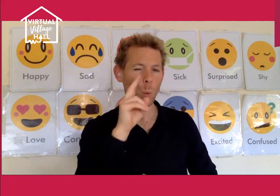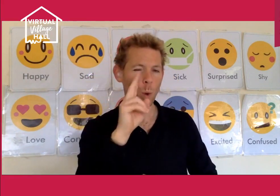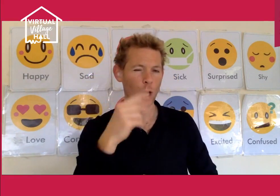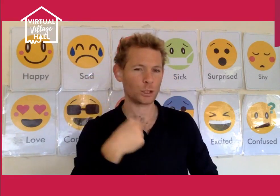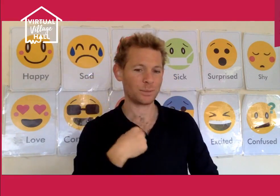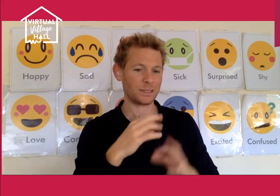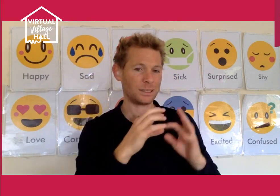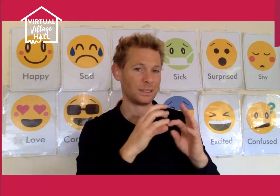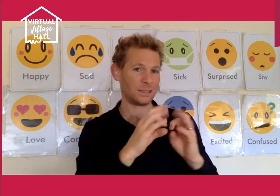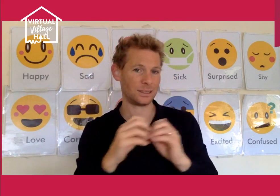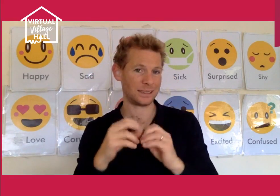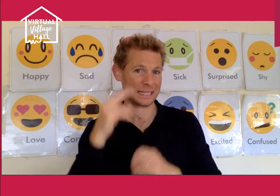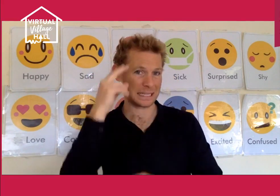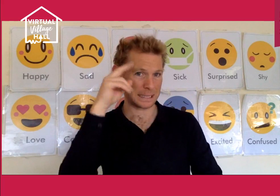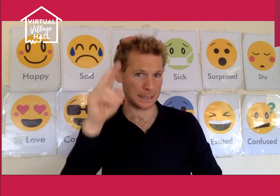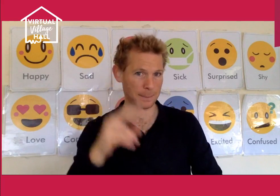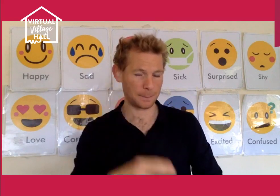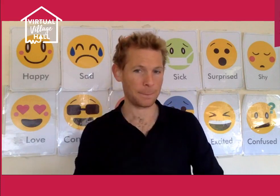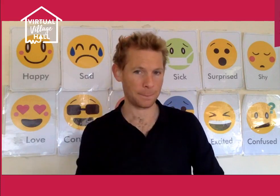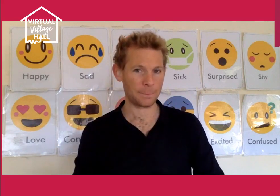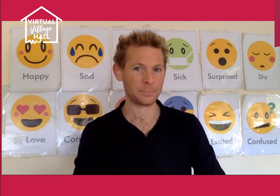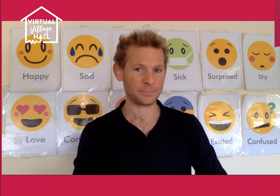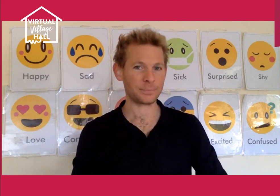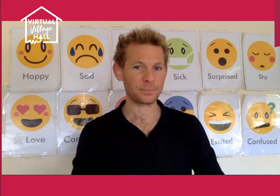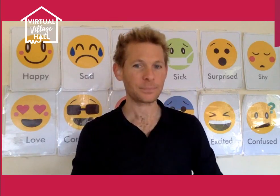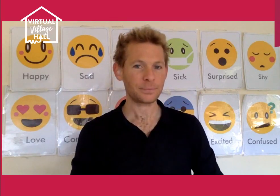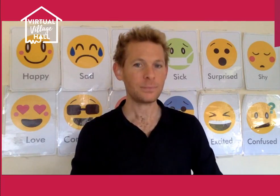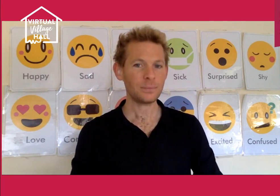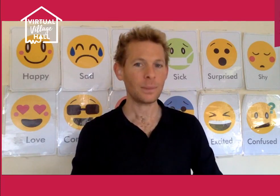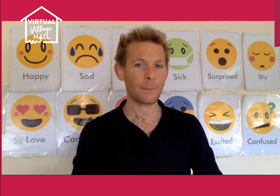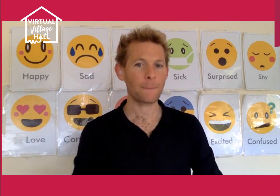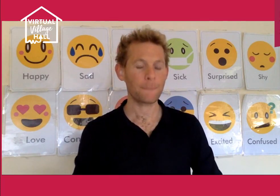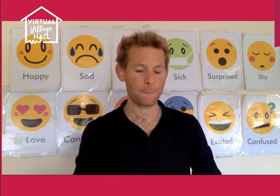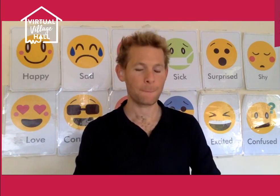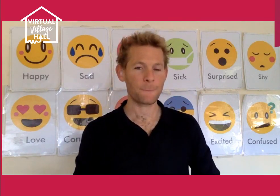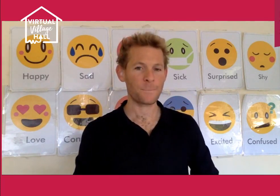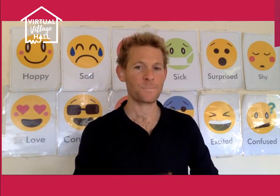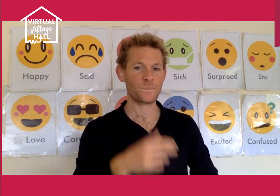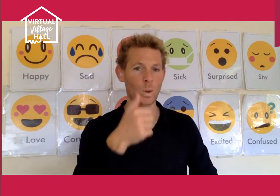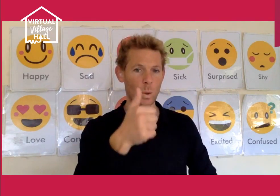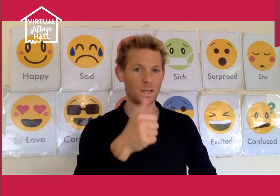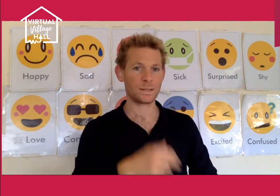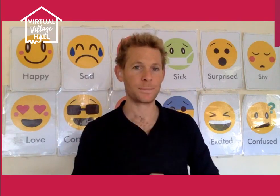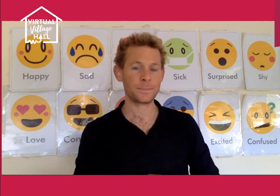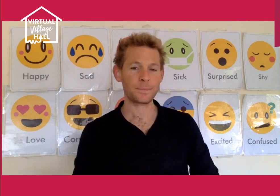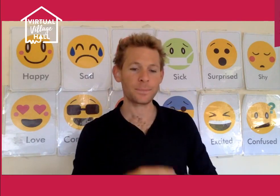over this part. So I'm going to say a name. You watch me sign it. Okay?